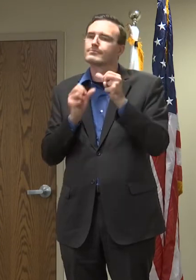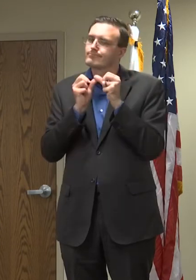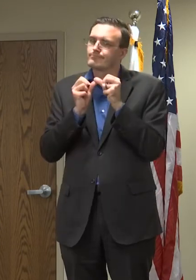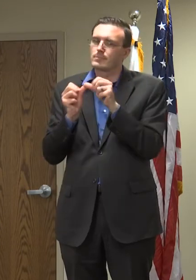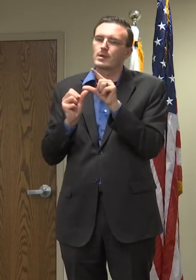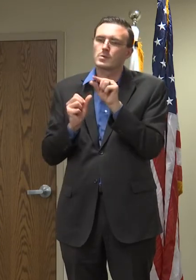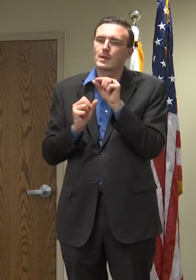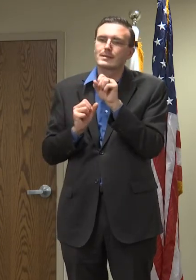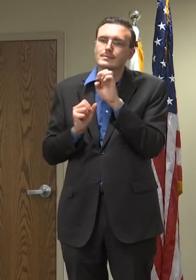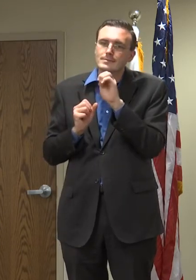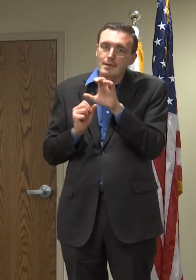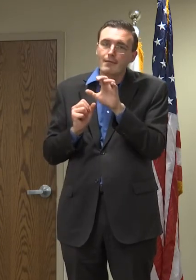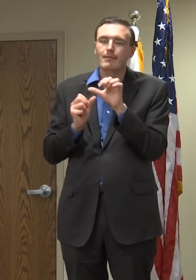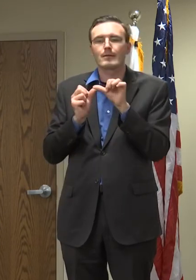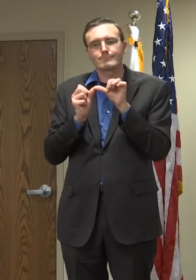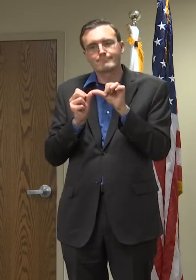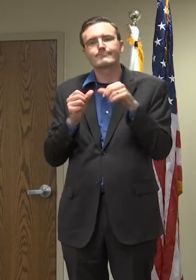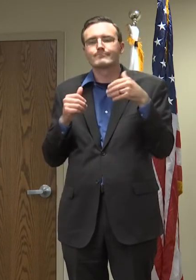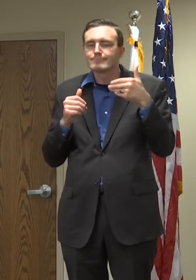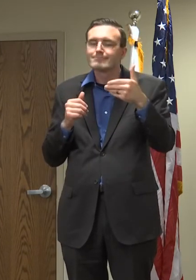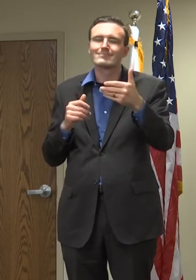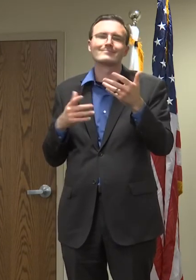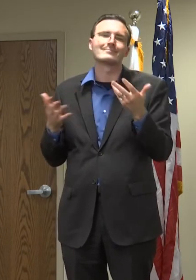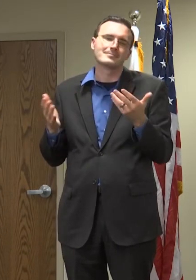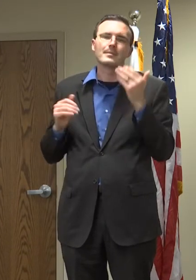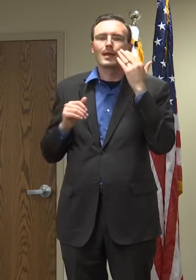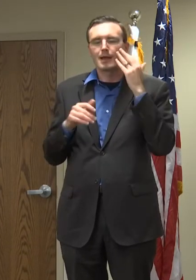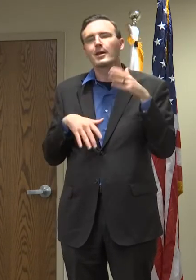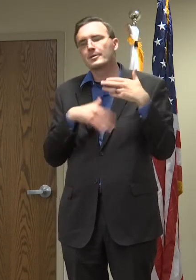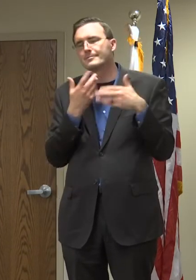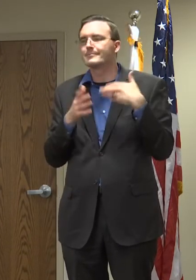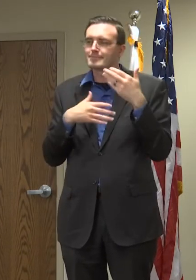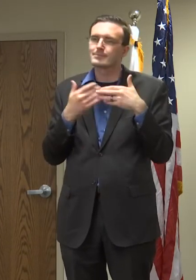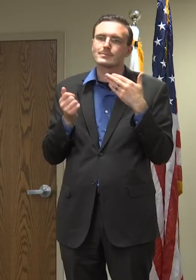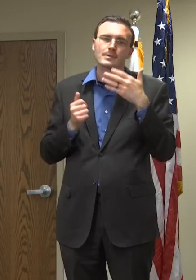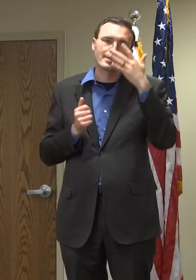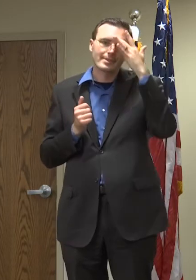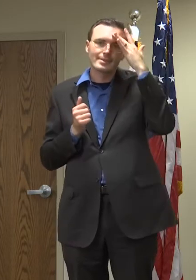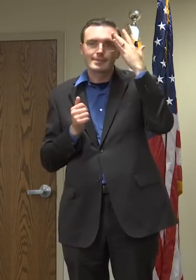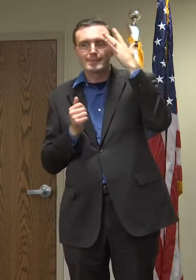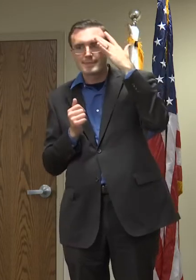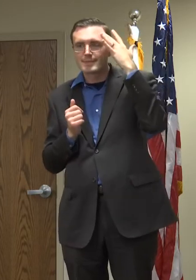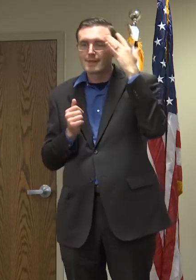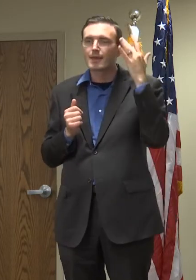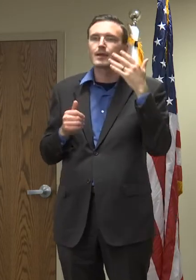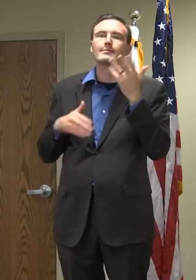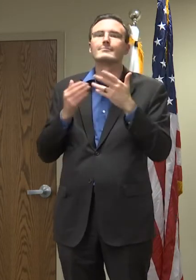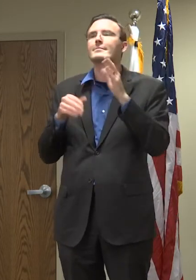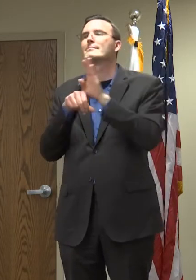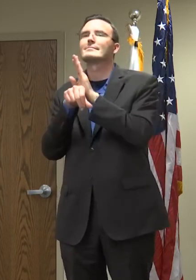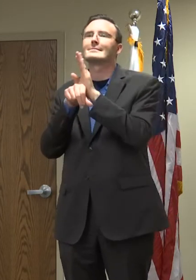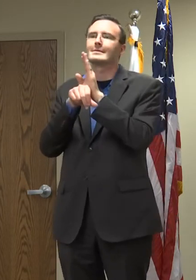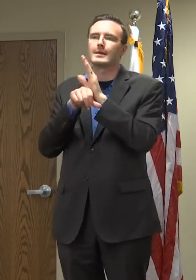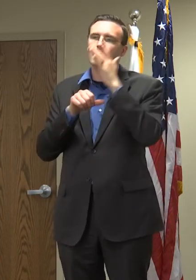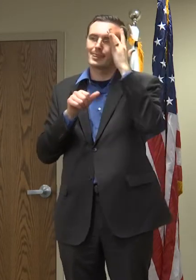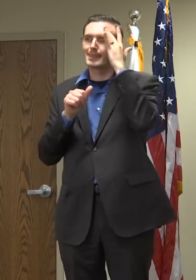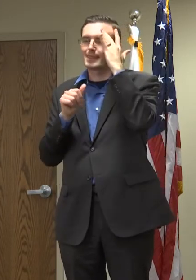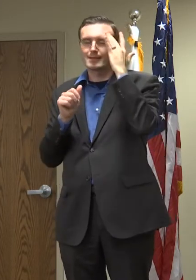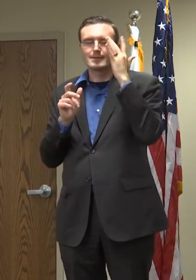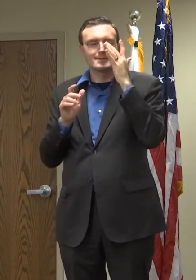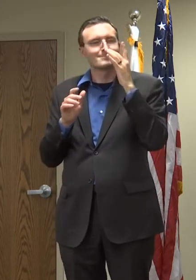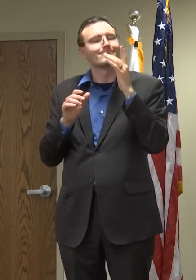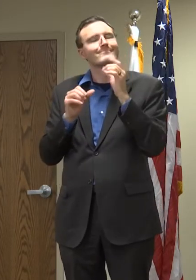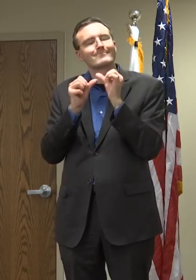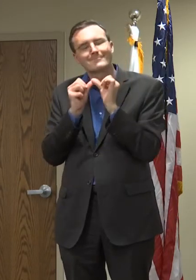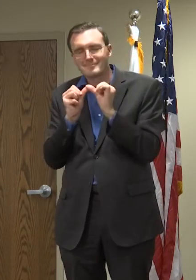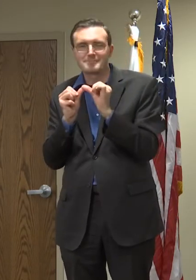hand washing. This is the time. I know it kind of gets lapsed. It's kind of hard to remember to do that as you move out. Social distancing of at least